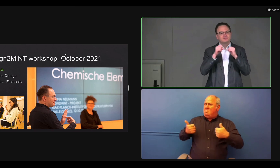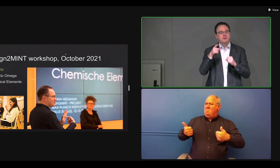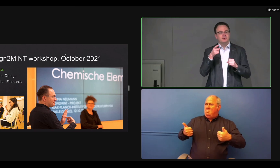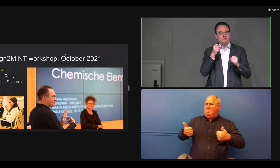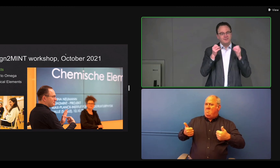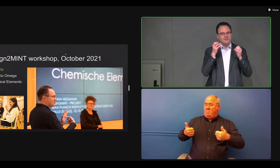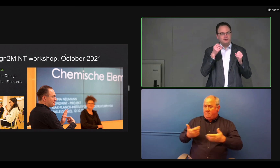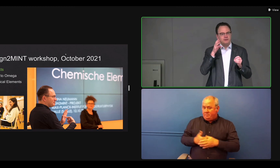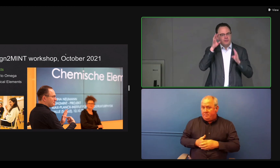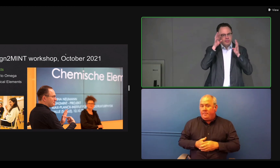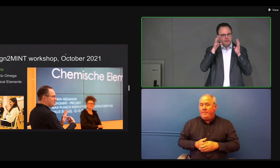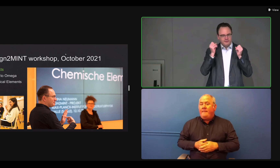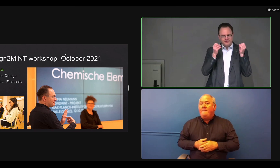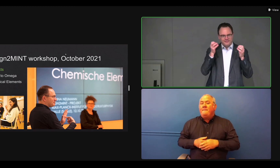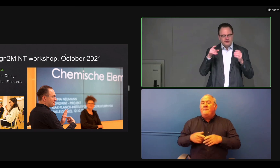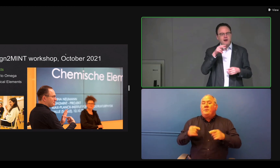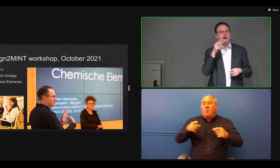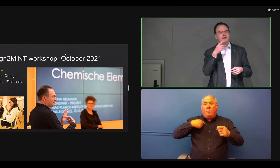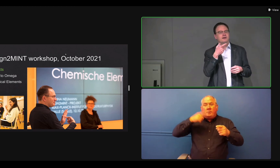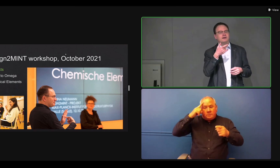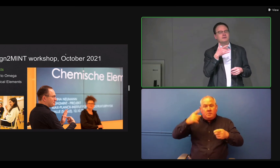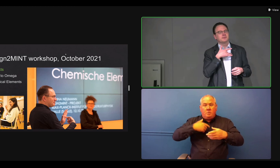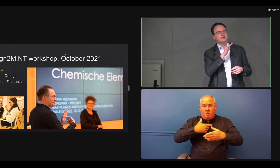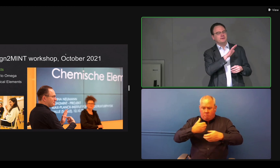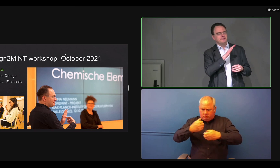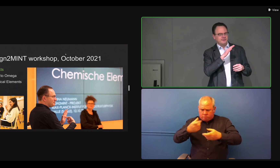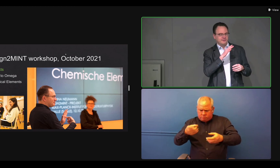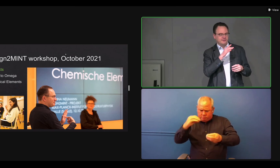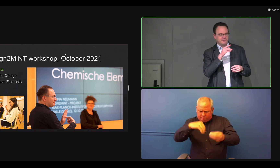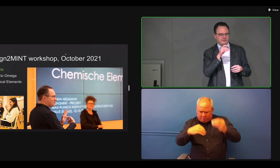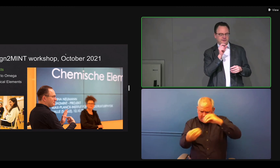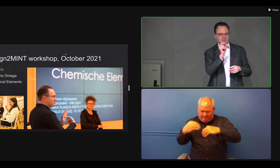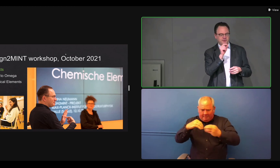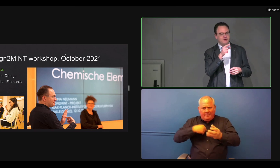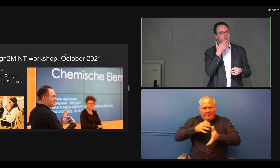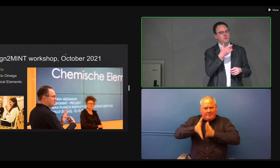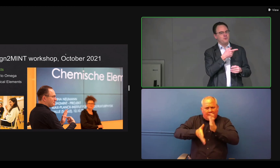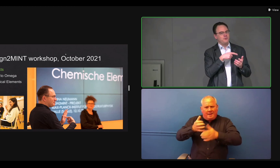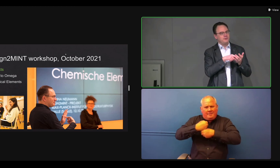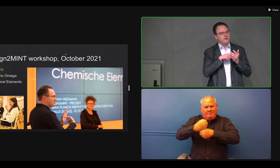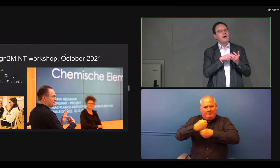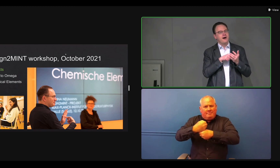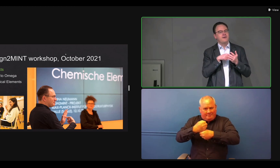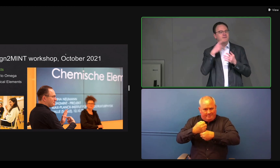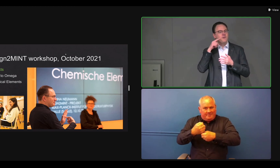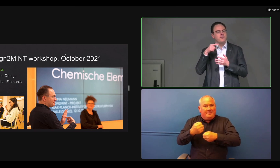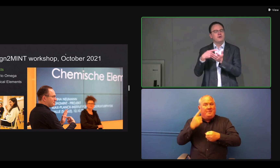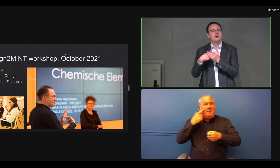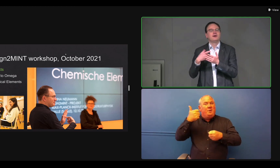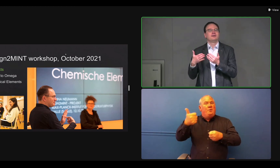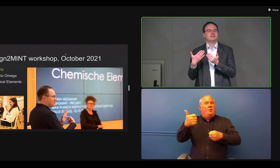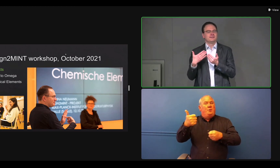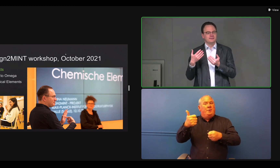group would have to guess what it was. And this set the stage for us to be creative about the ways in which we could come up with